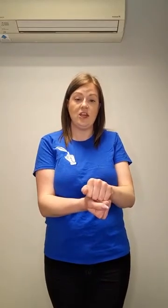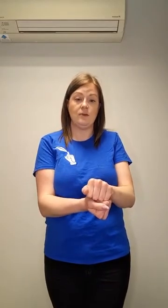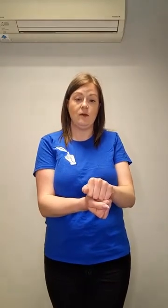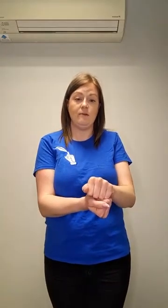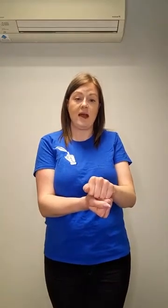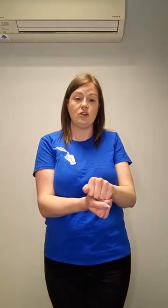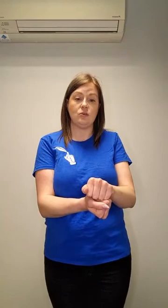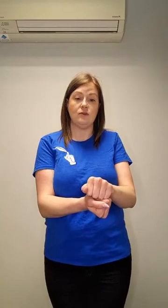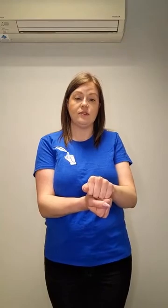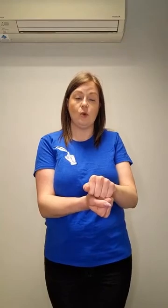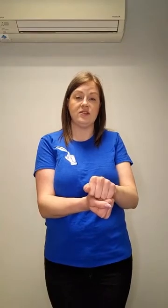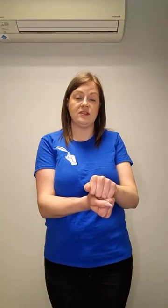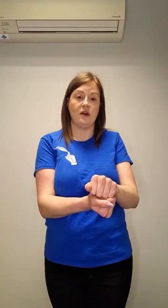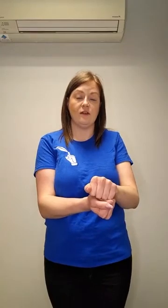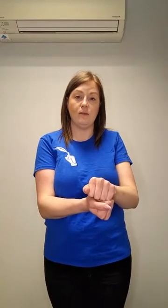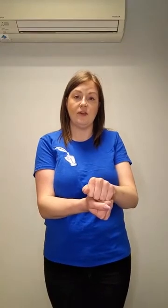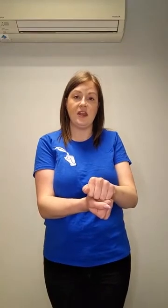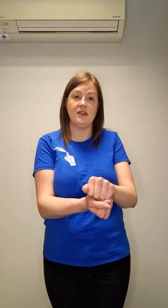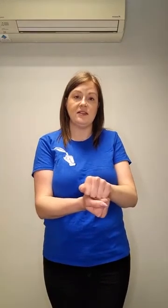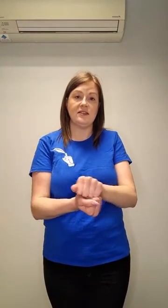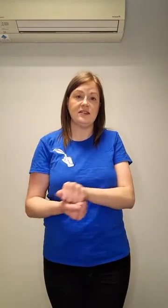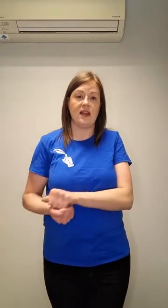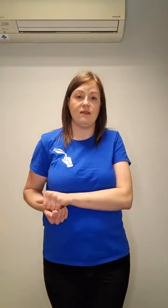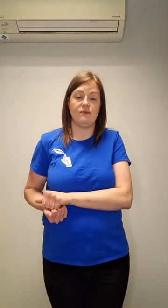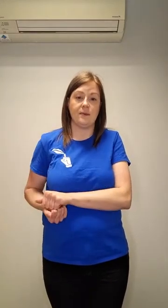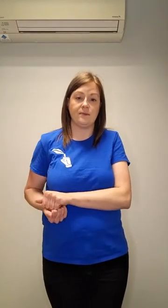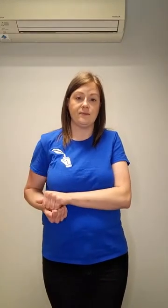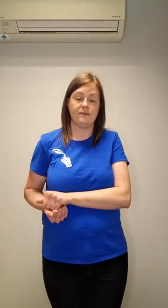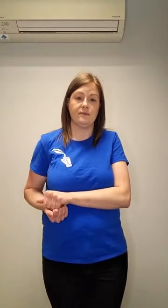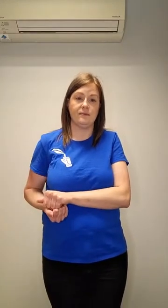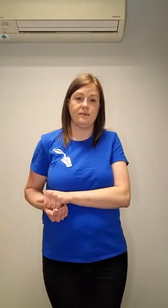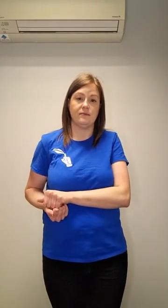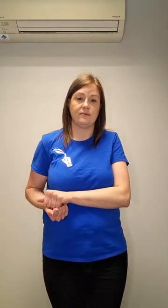Formation moves back towards supporting side of body. Safe.